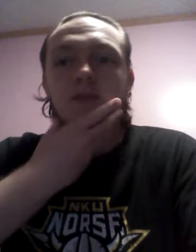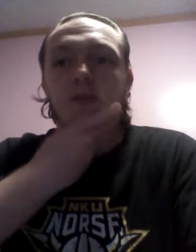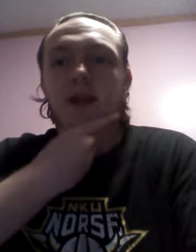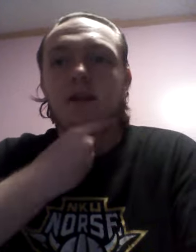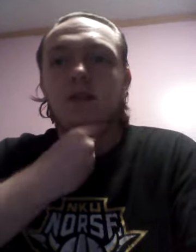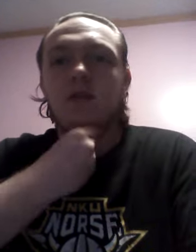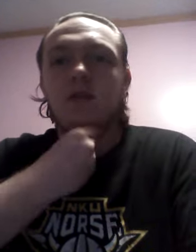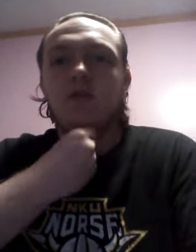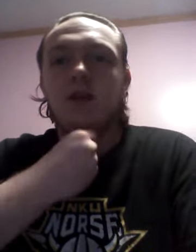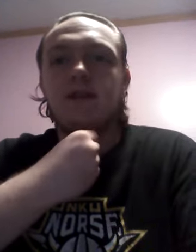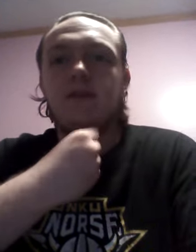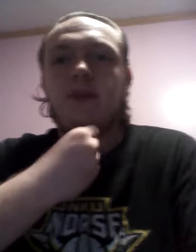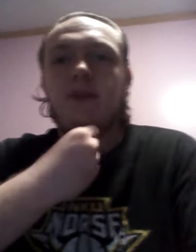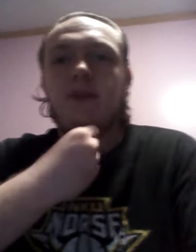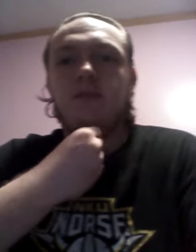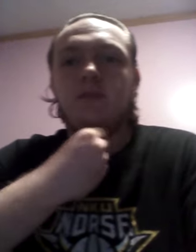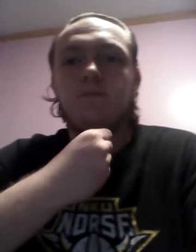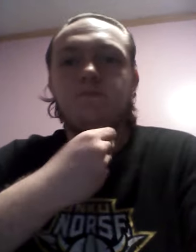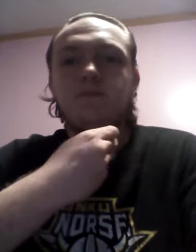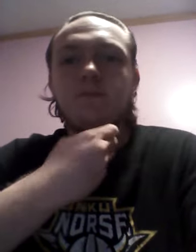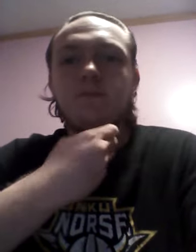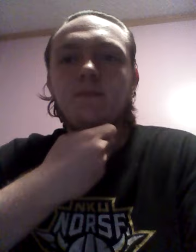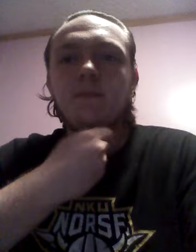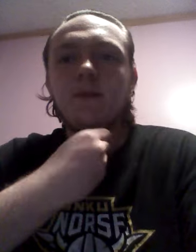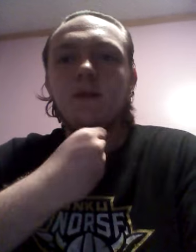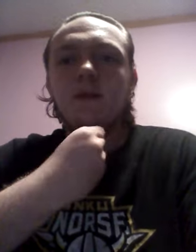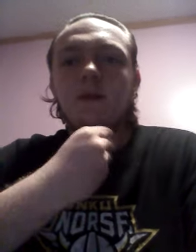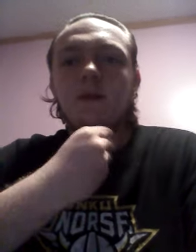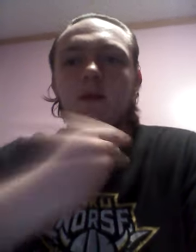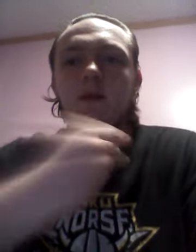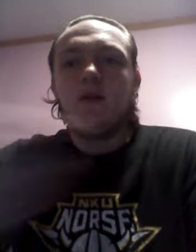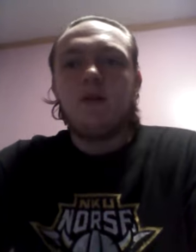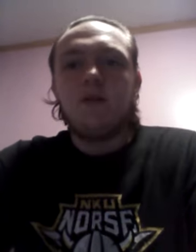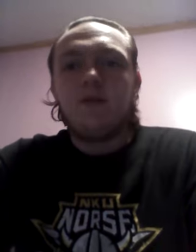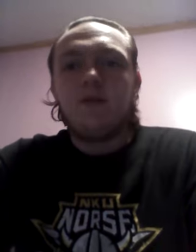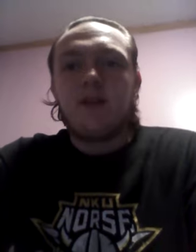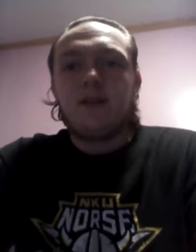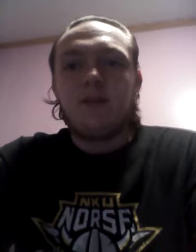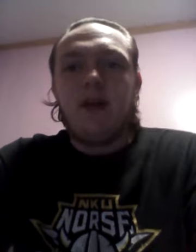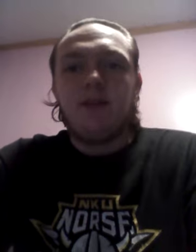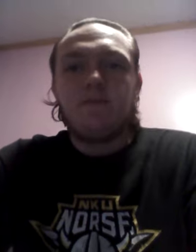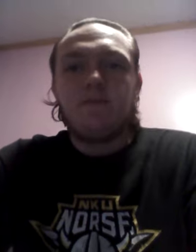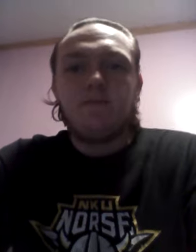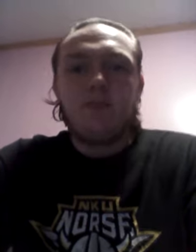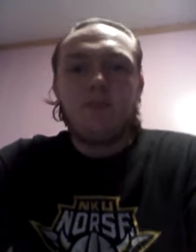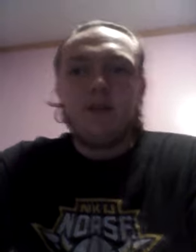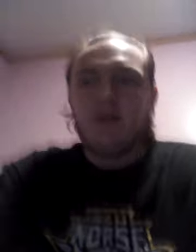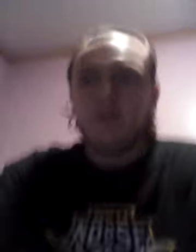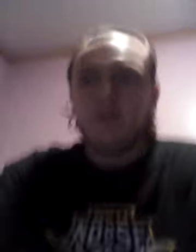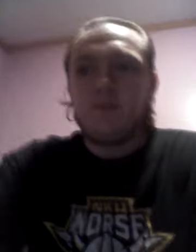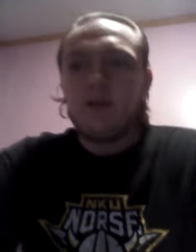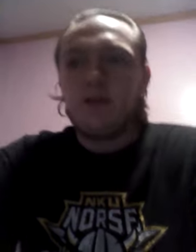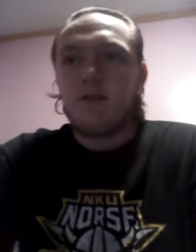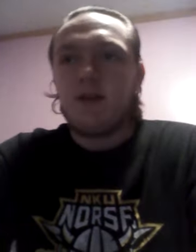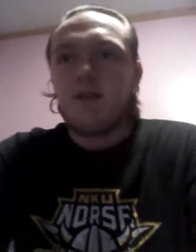Stephen Payne, in the nearby town of Hatfield. That's actually bad. Anyways, let's see what else we got.